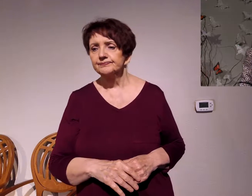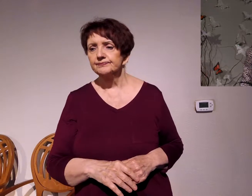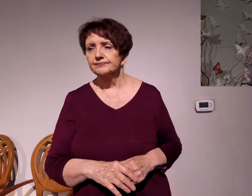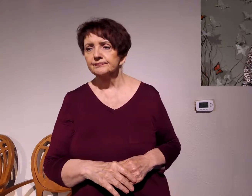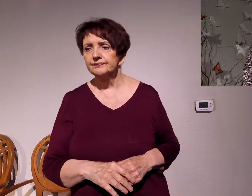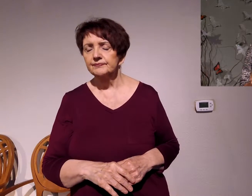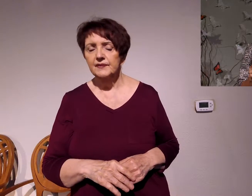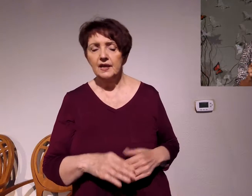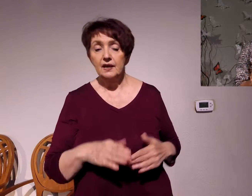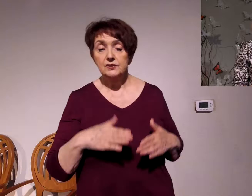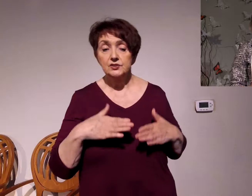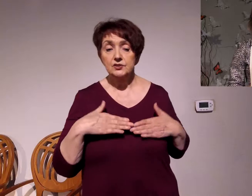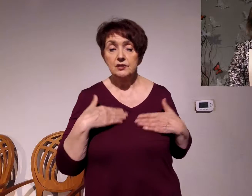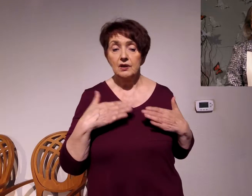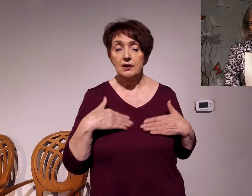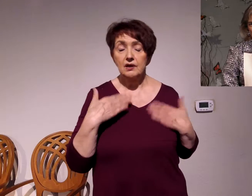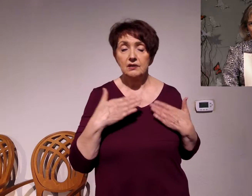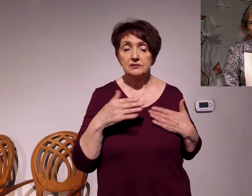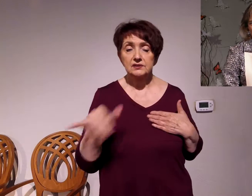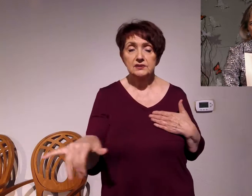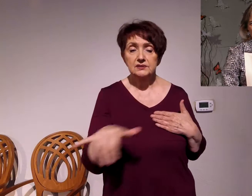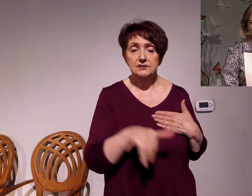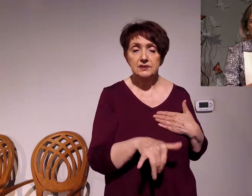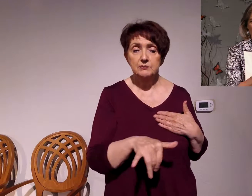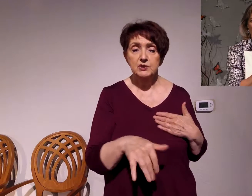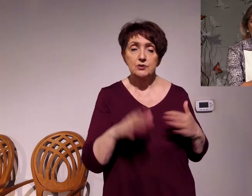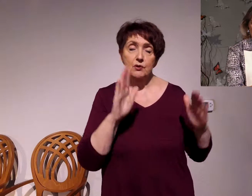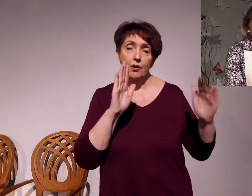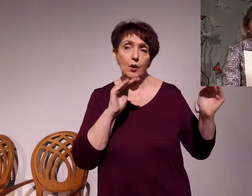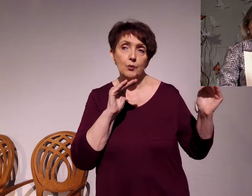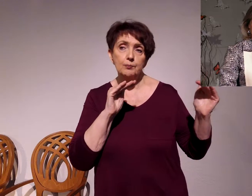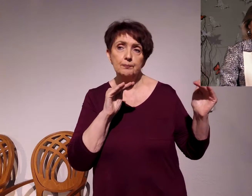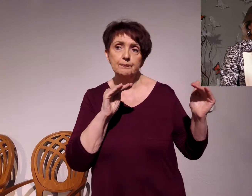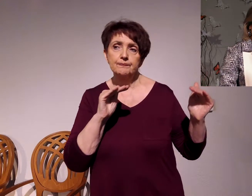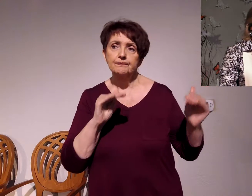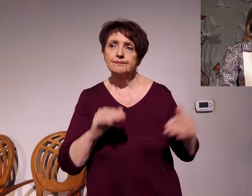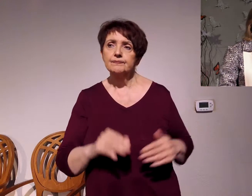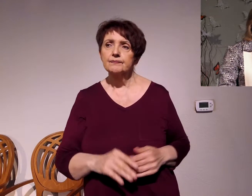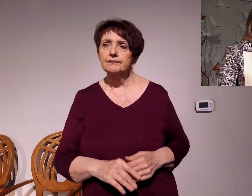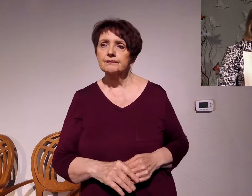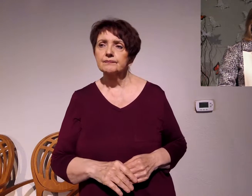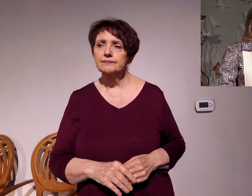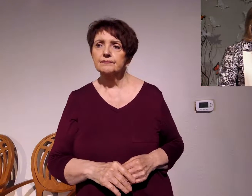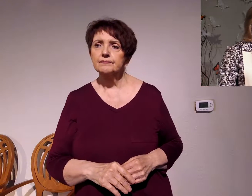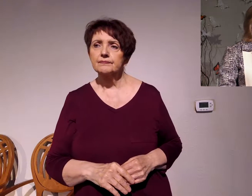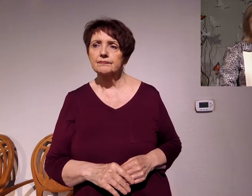as young as your hope,